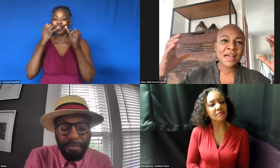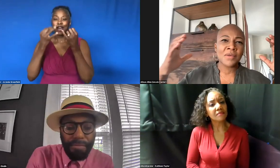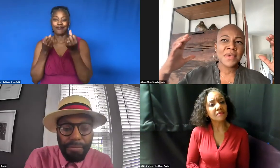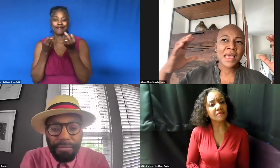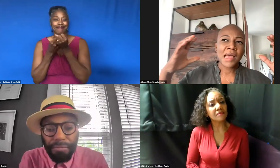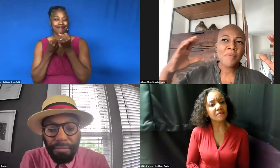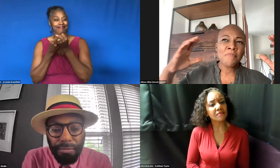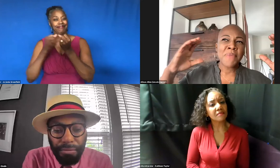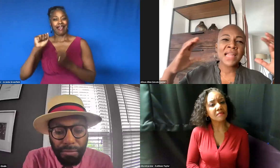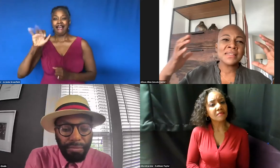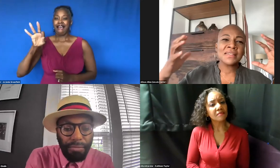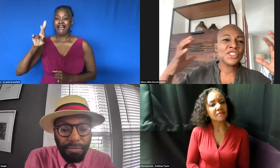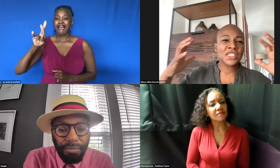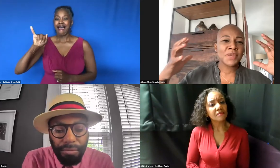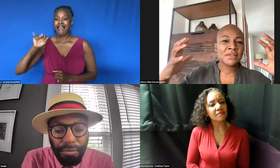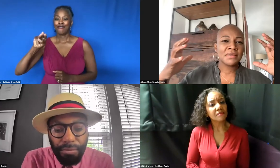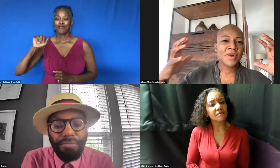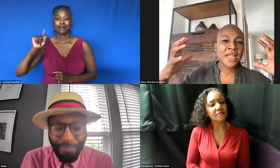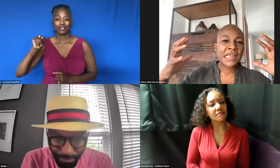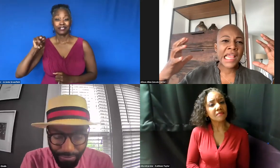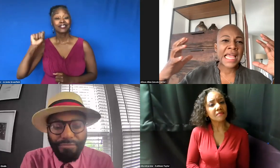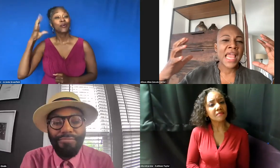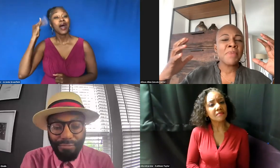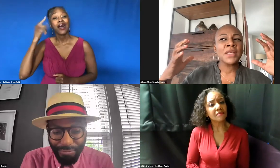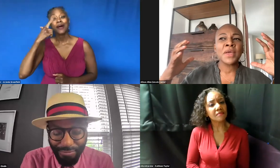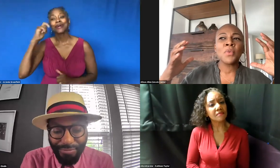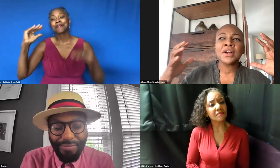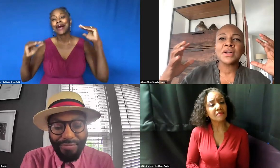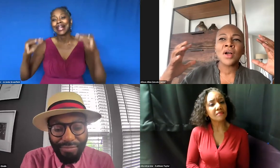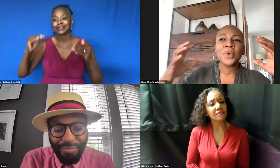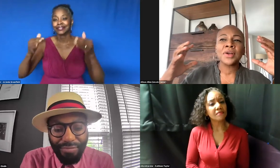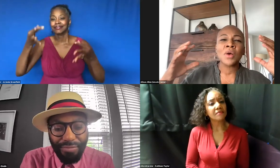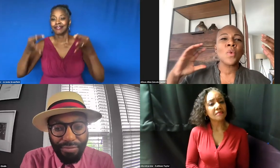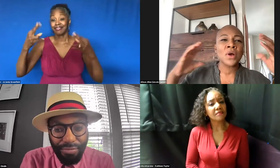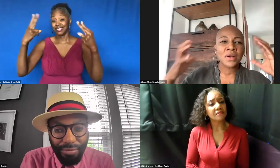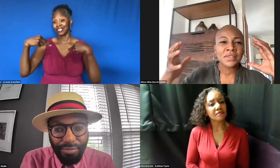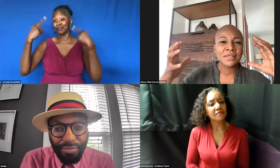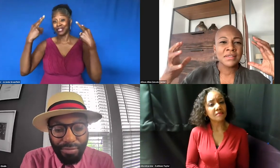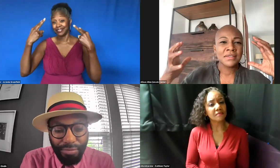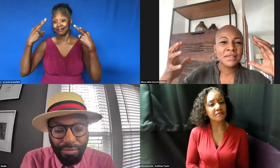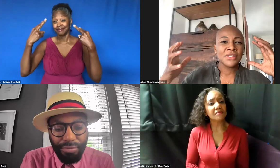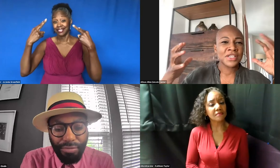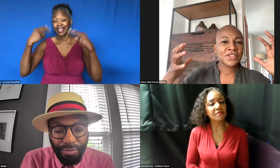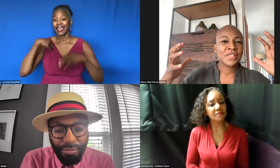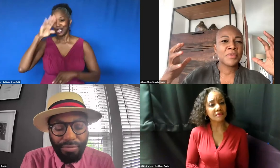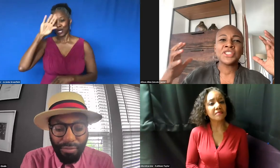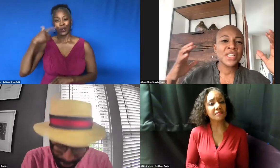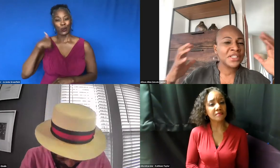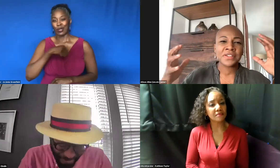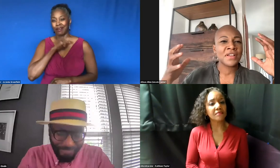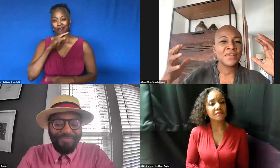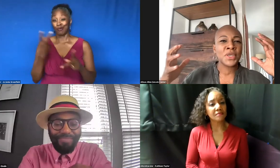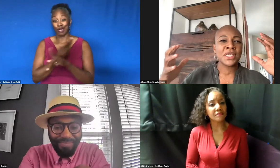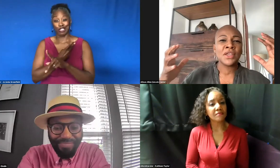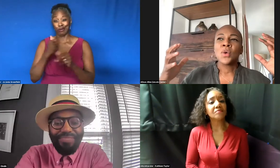respects balance the judgment, right? And by the way, we are our worst judges. Like, we